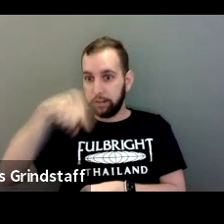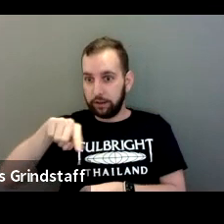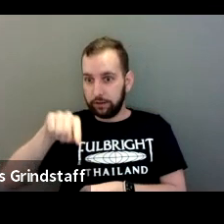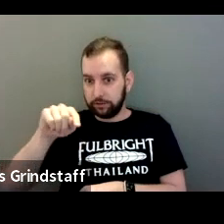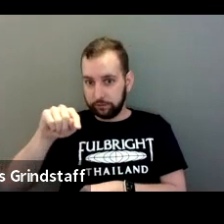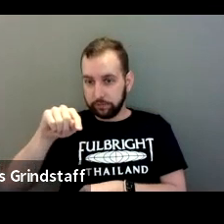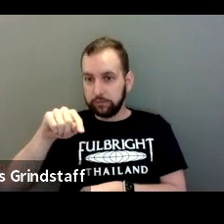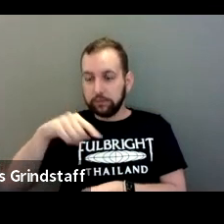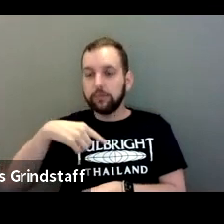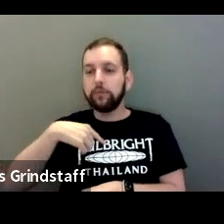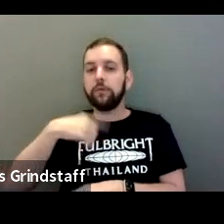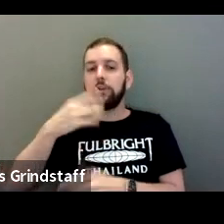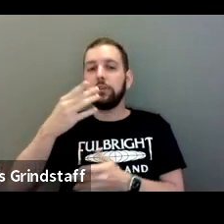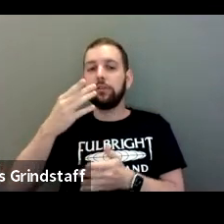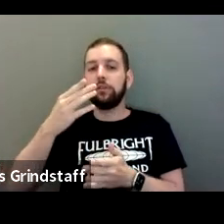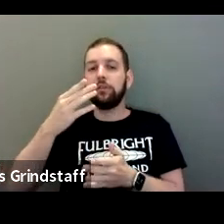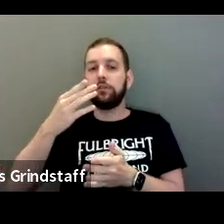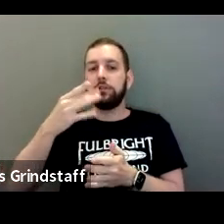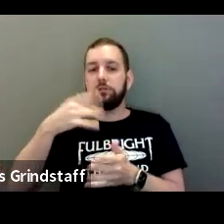and study grant in Thailand.